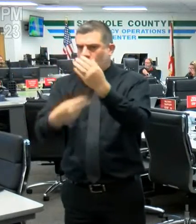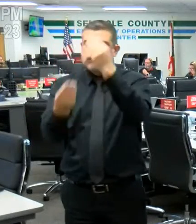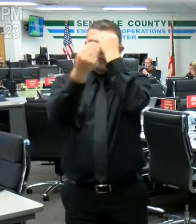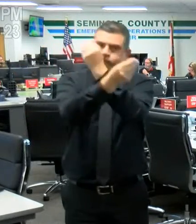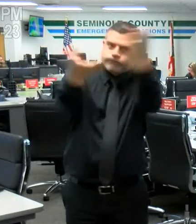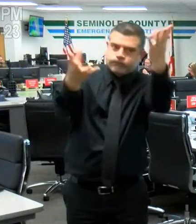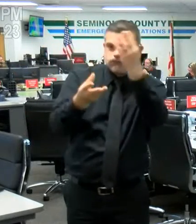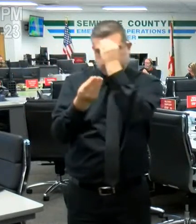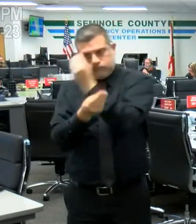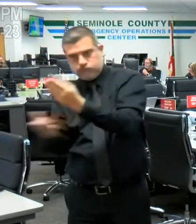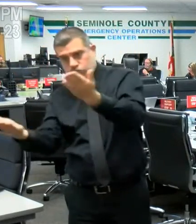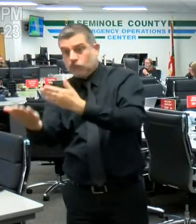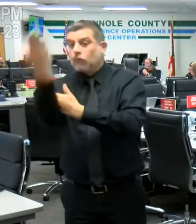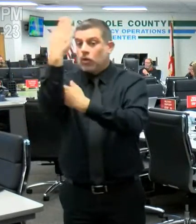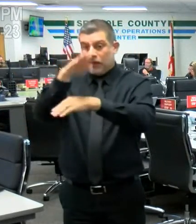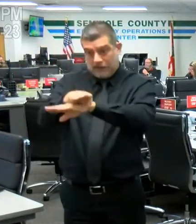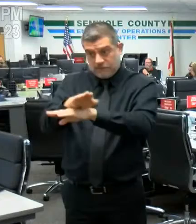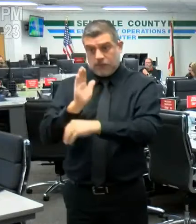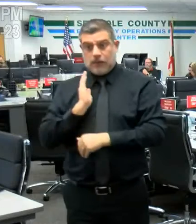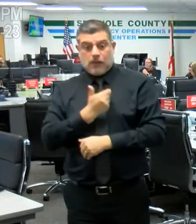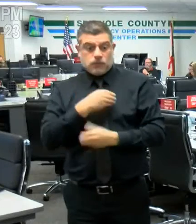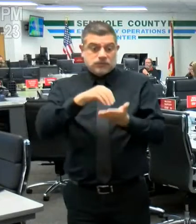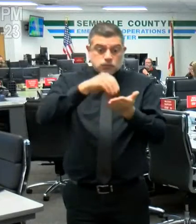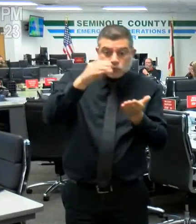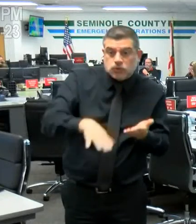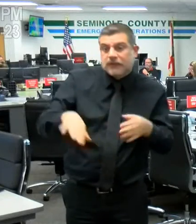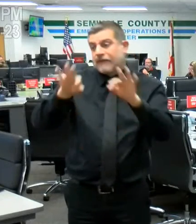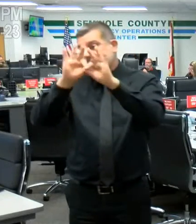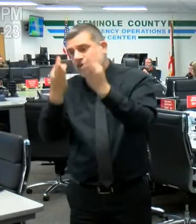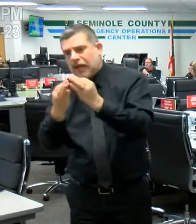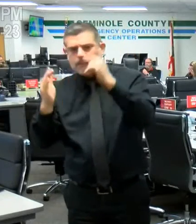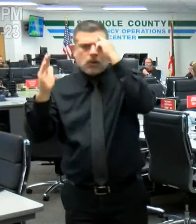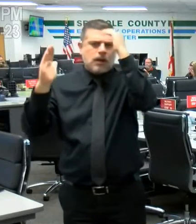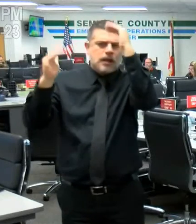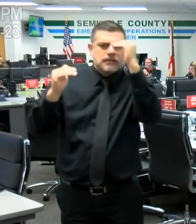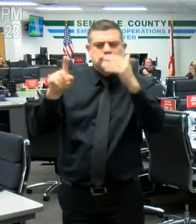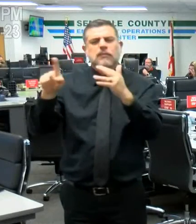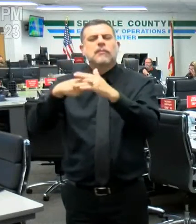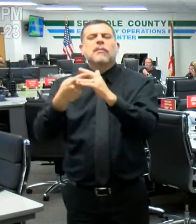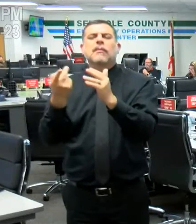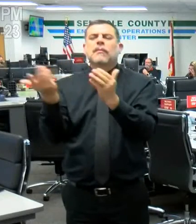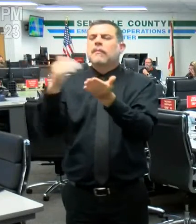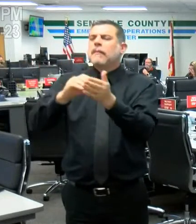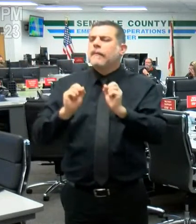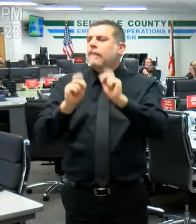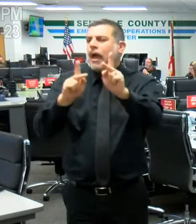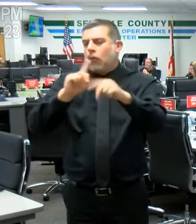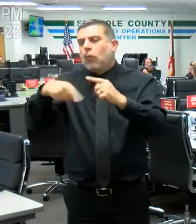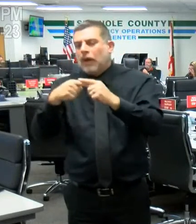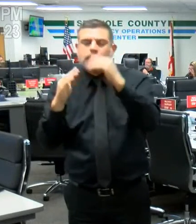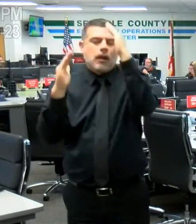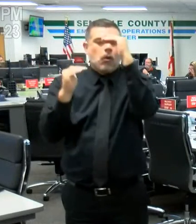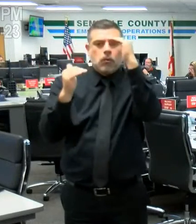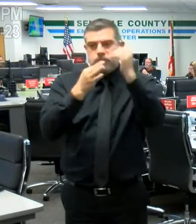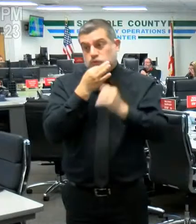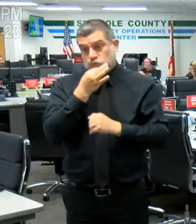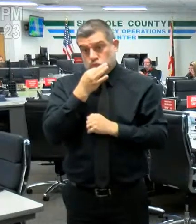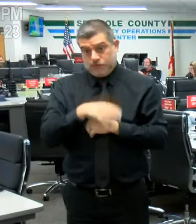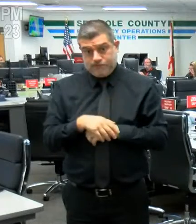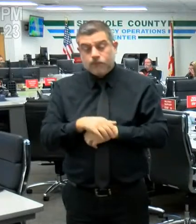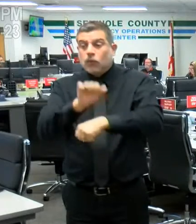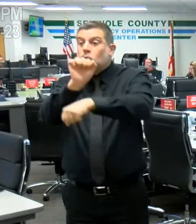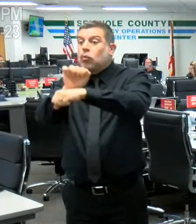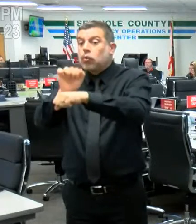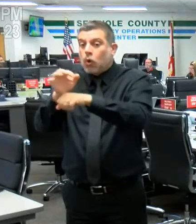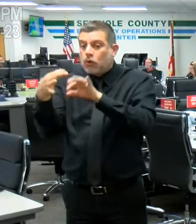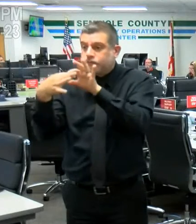about when we can expect to resume school and extracurricular activities. We are working closely with our